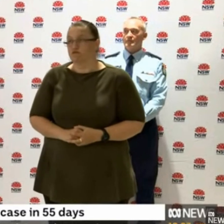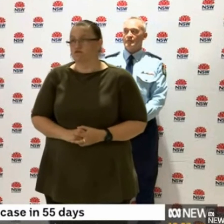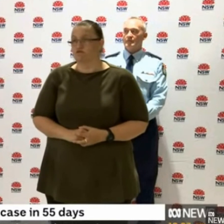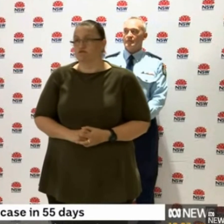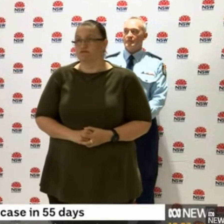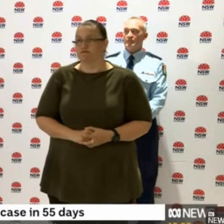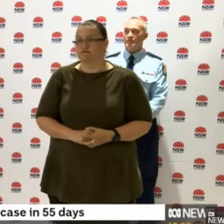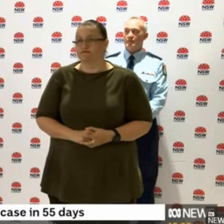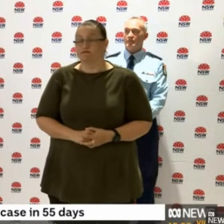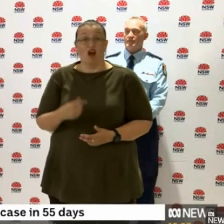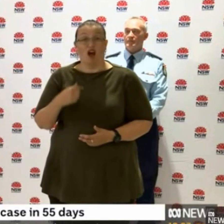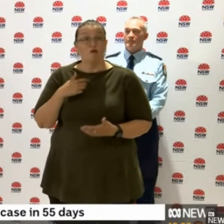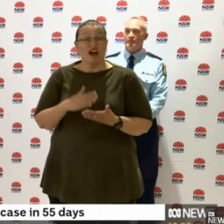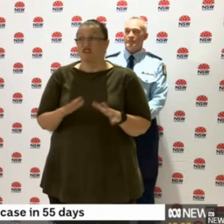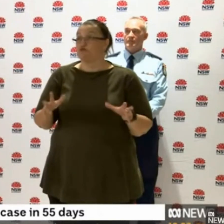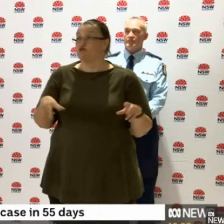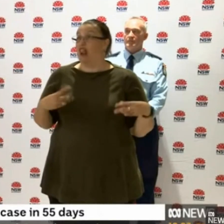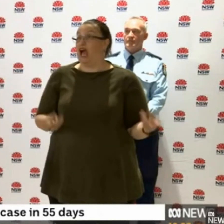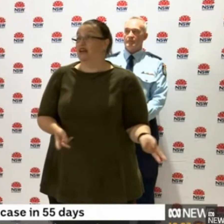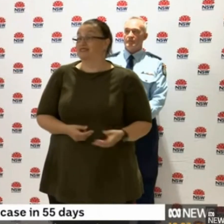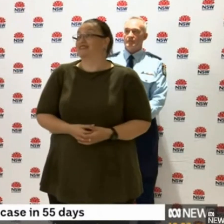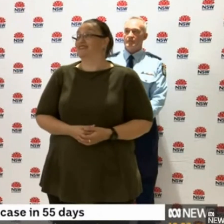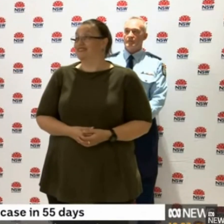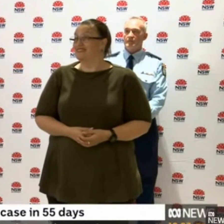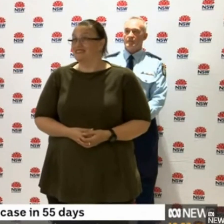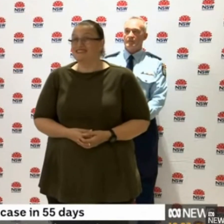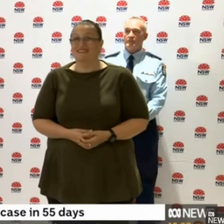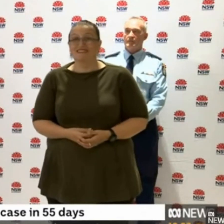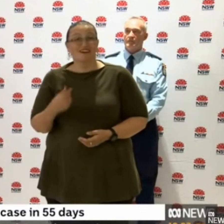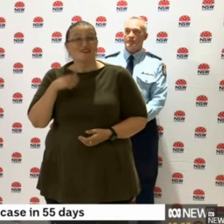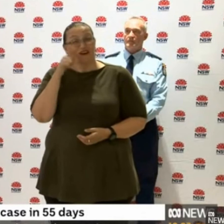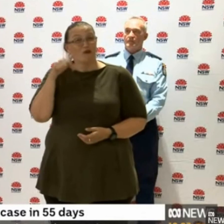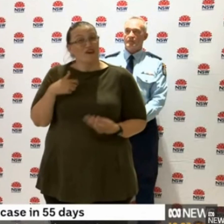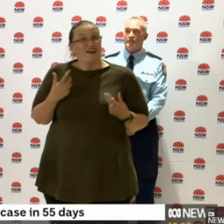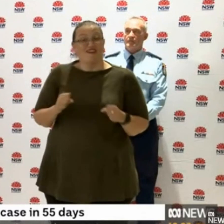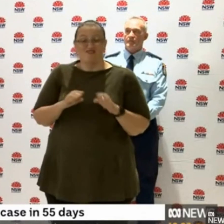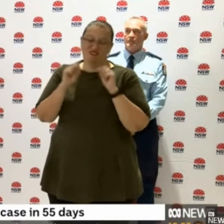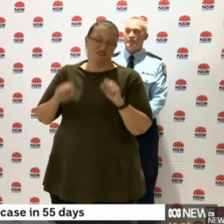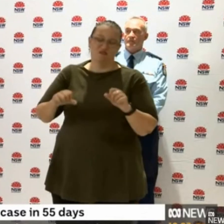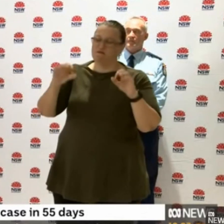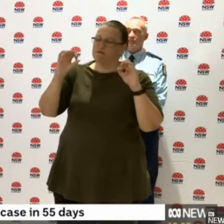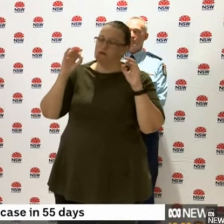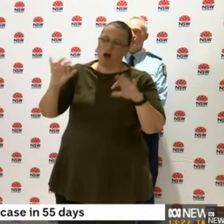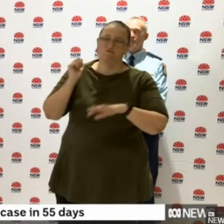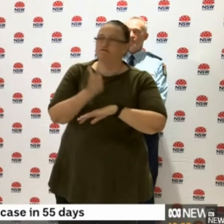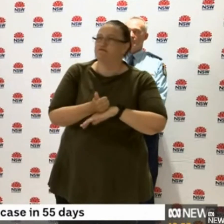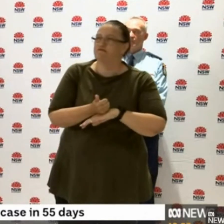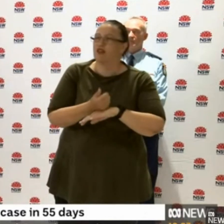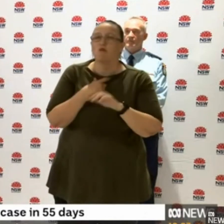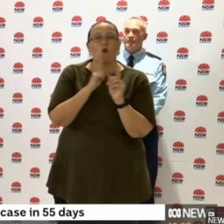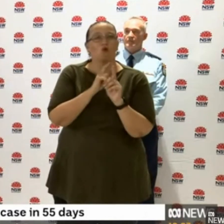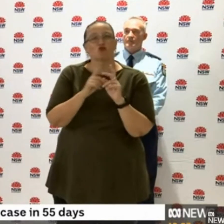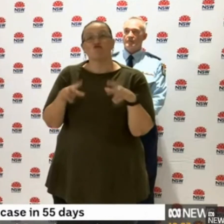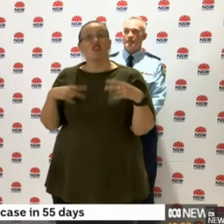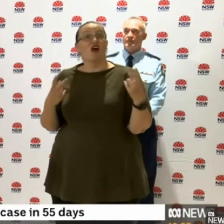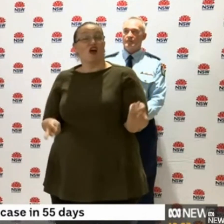I'm relatively relaxed today, knowing that we have the systems in place that we have, and I'm also relaxed